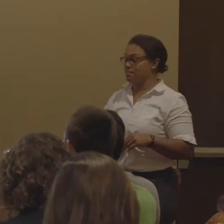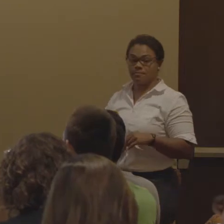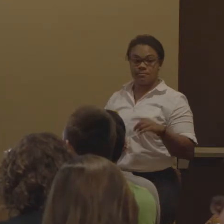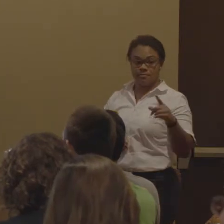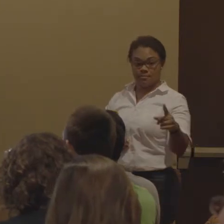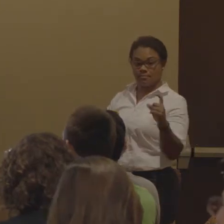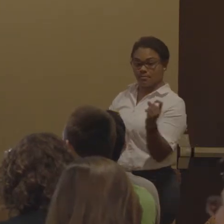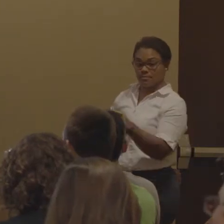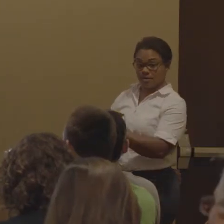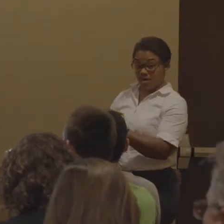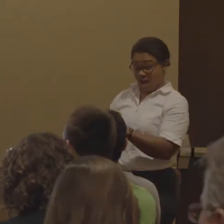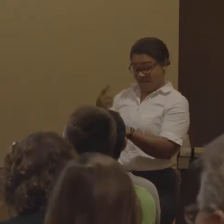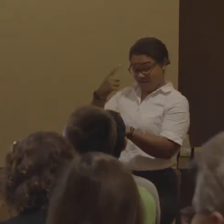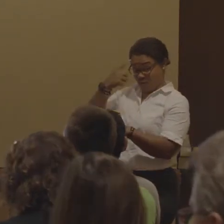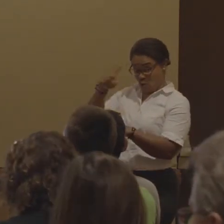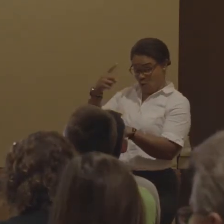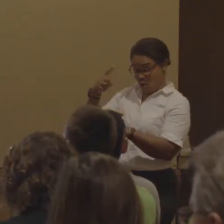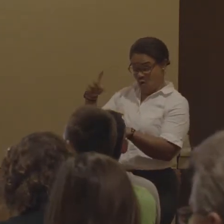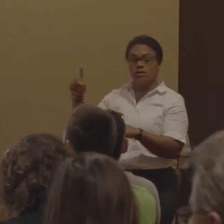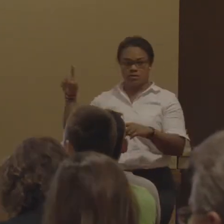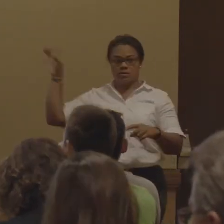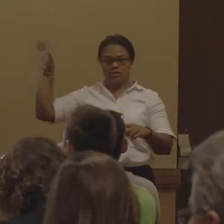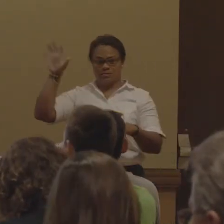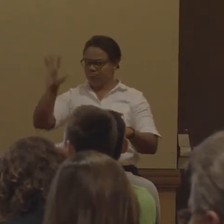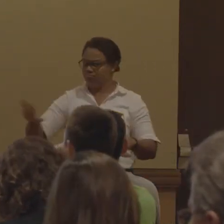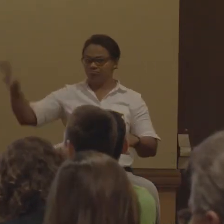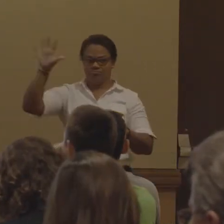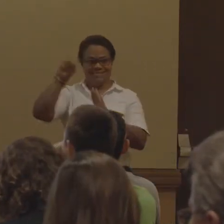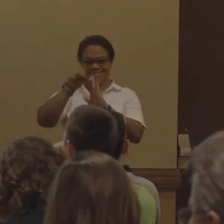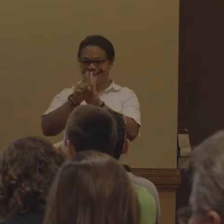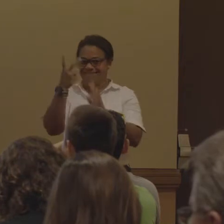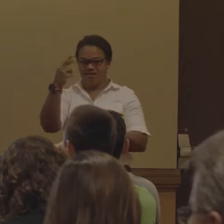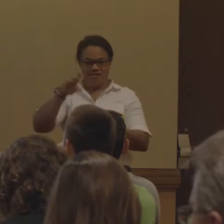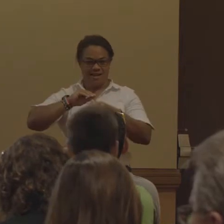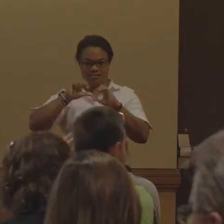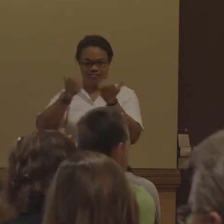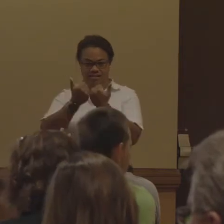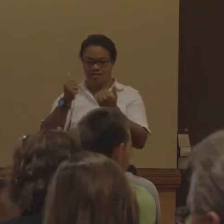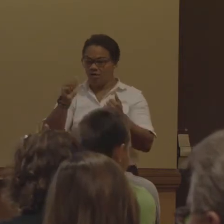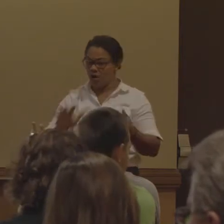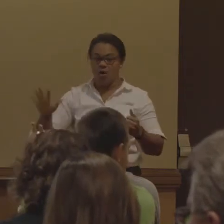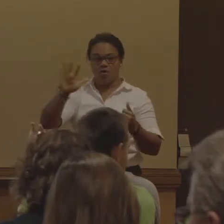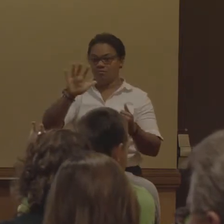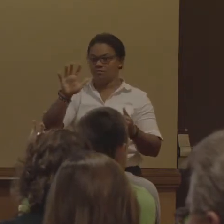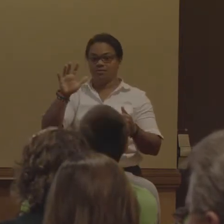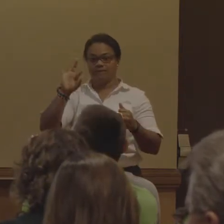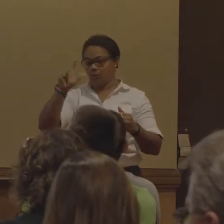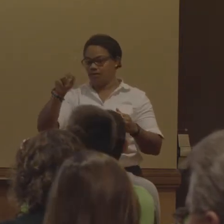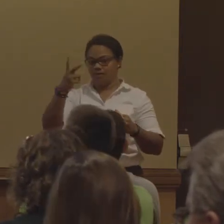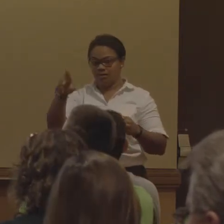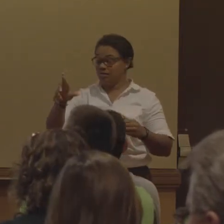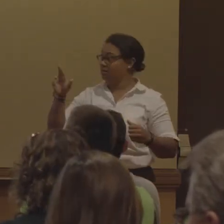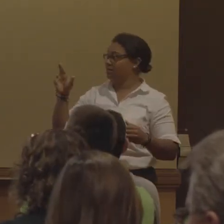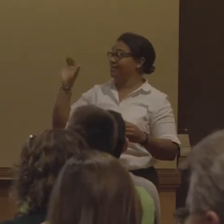Is that for? This is the state VR agency, yeah, the whole VR in Florida, rehabworks.org. Okay. It has our